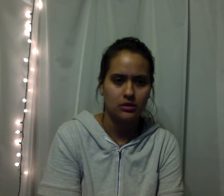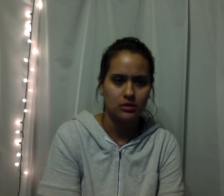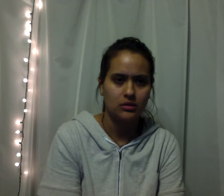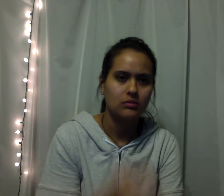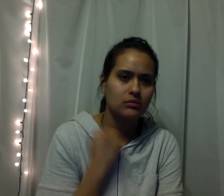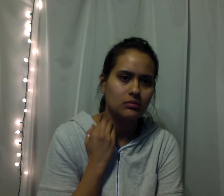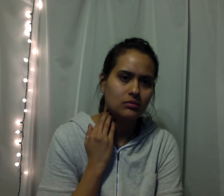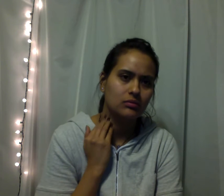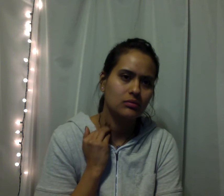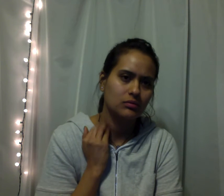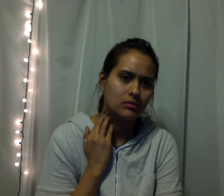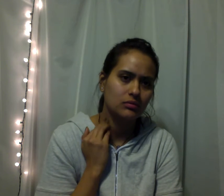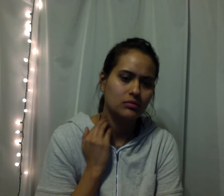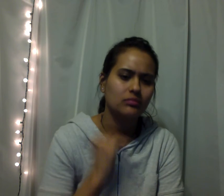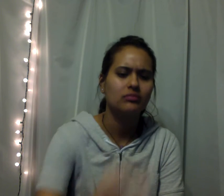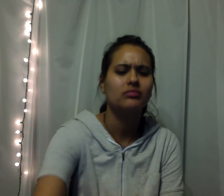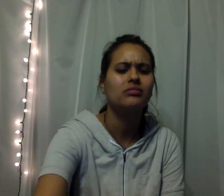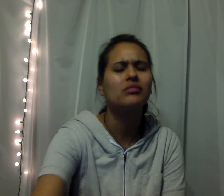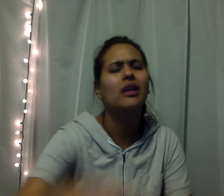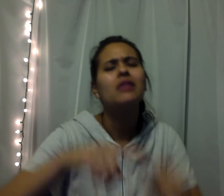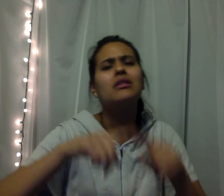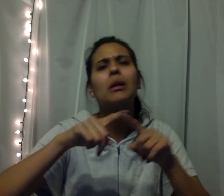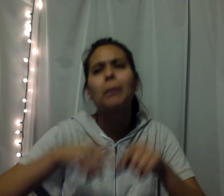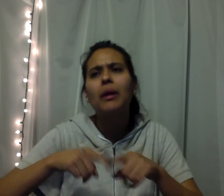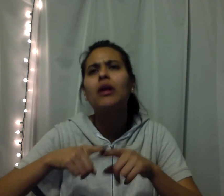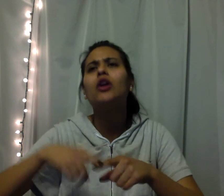environmental situation. And take off